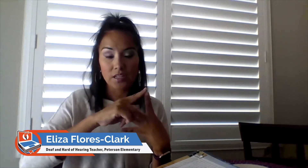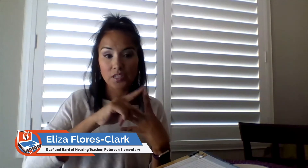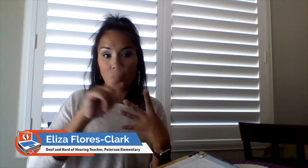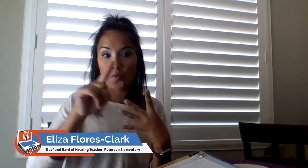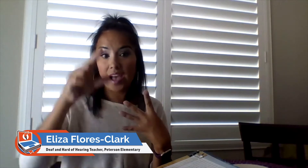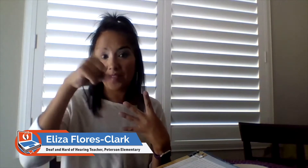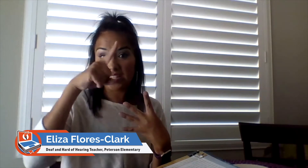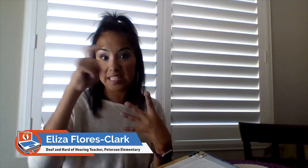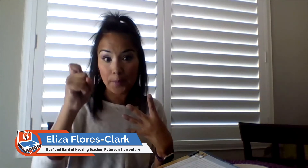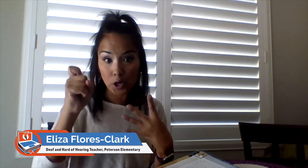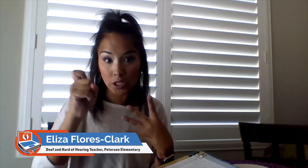We have summer,